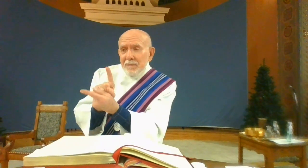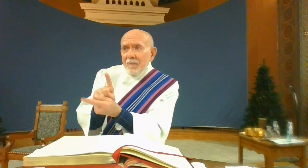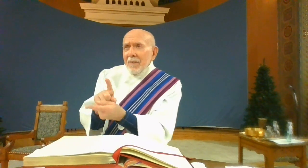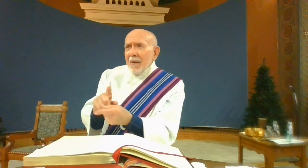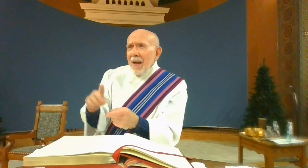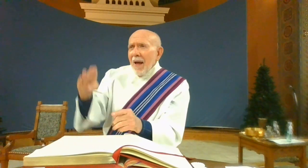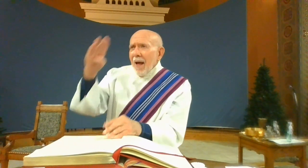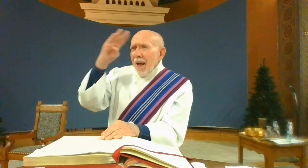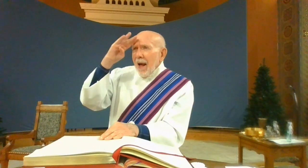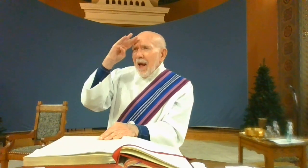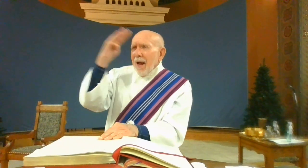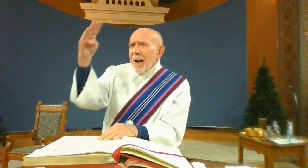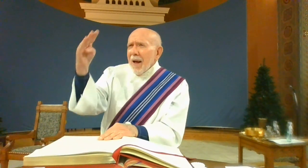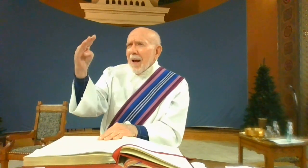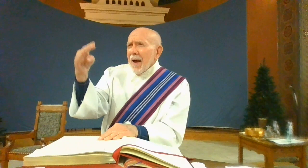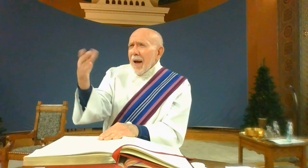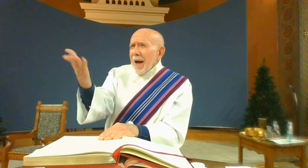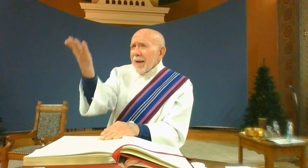And coming to her, he said,